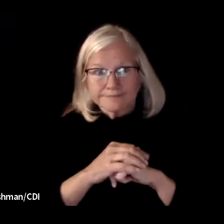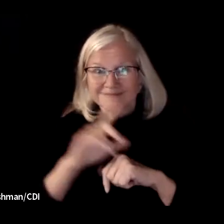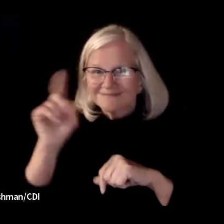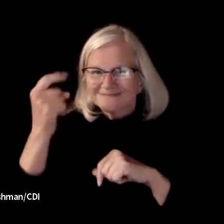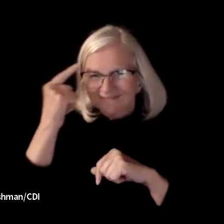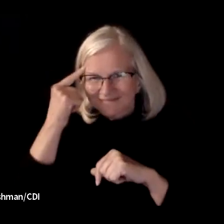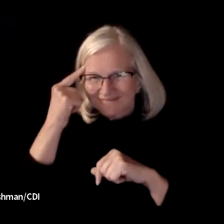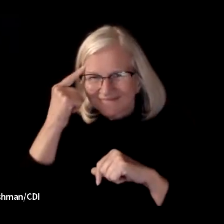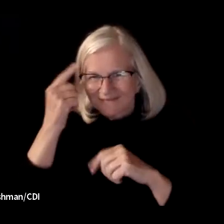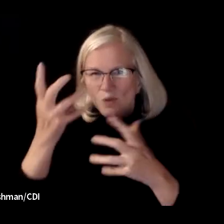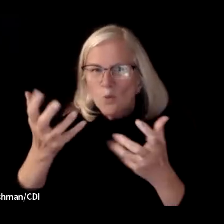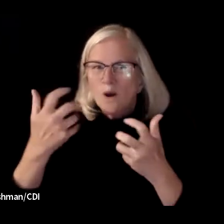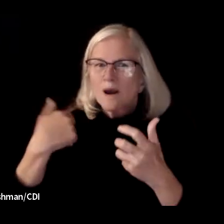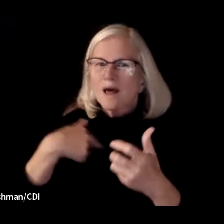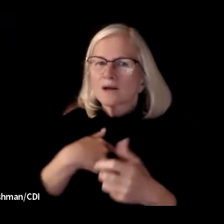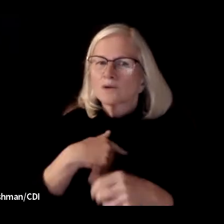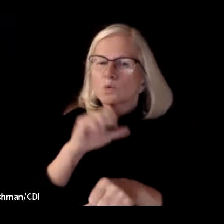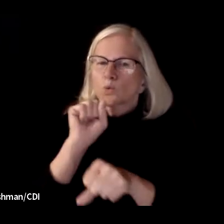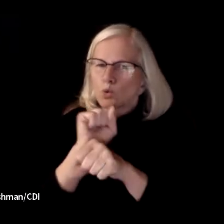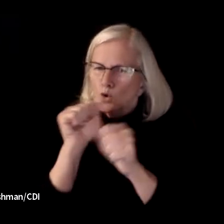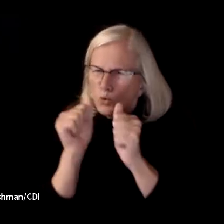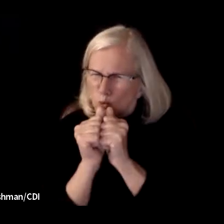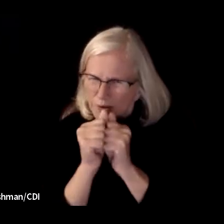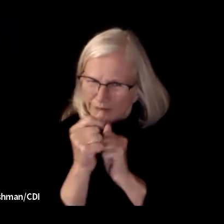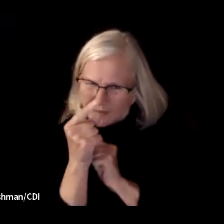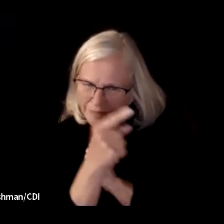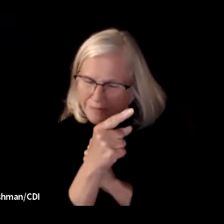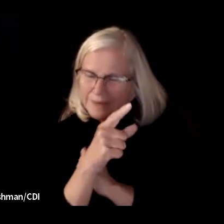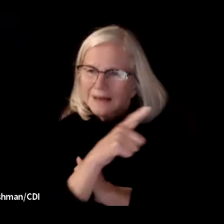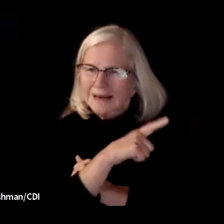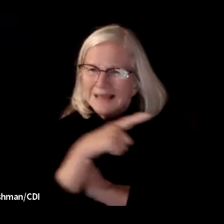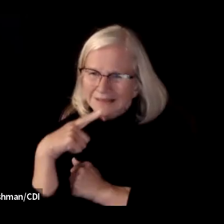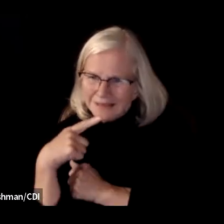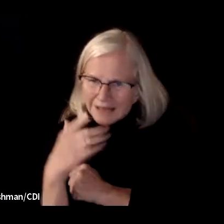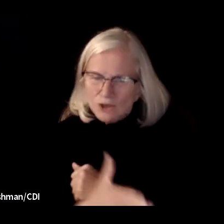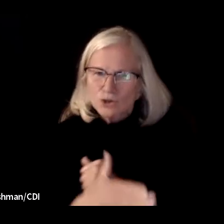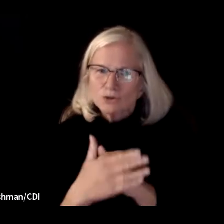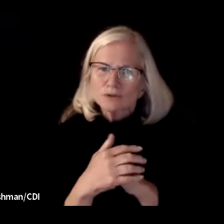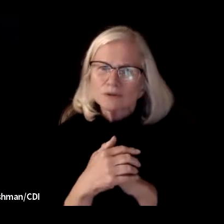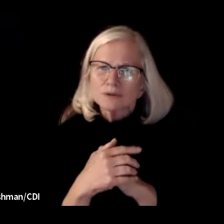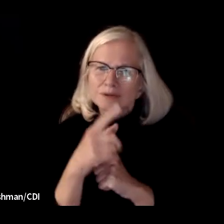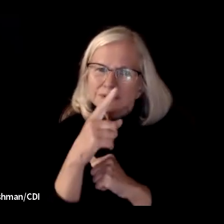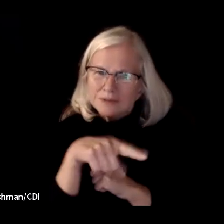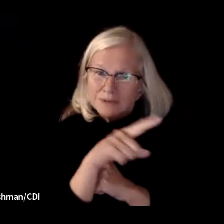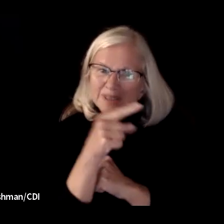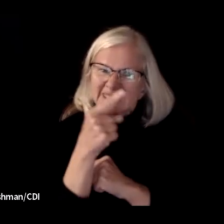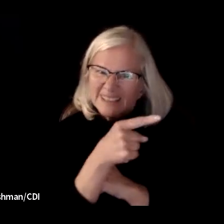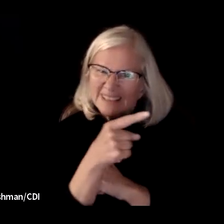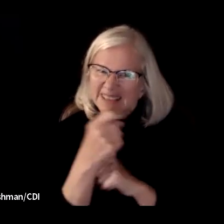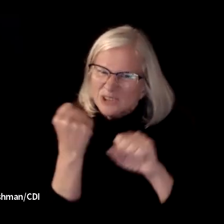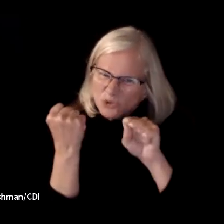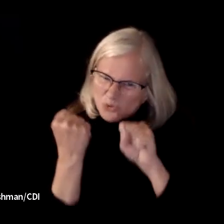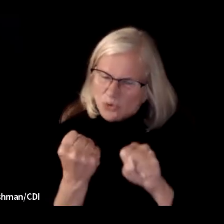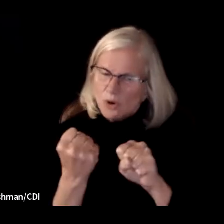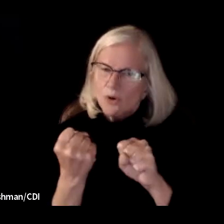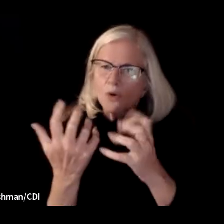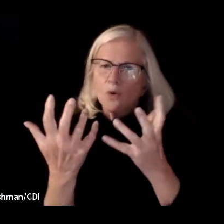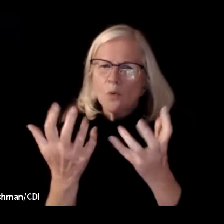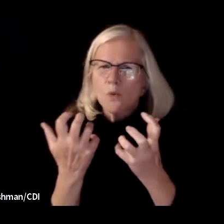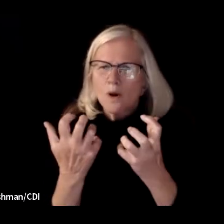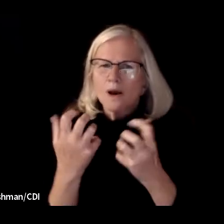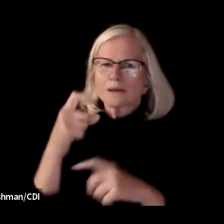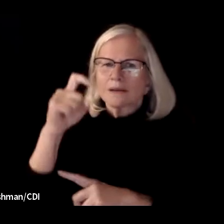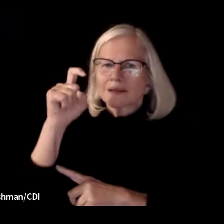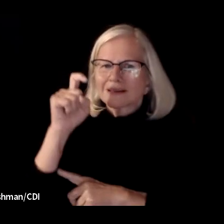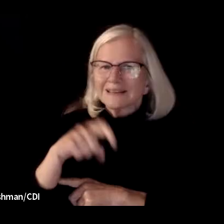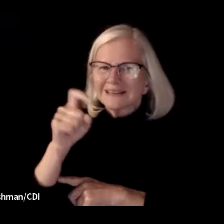legislature. They had expressed strong desire and need to be involved